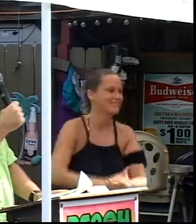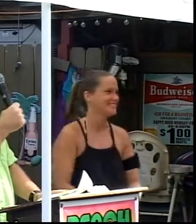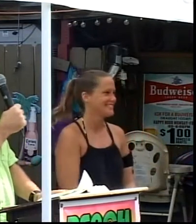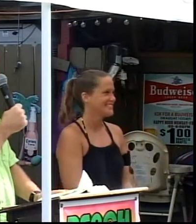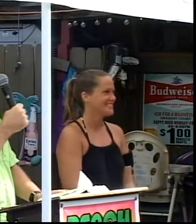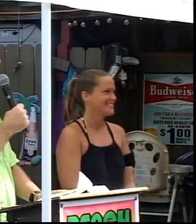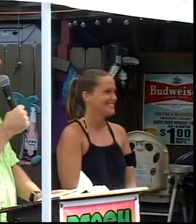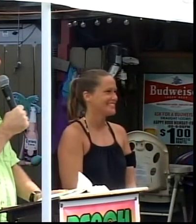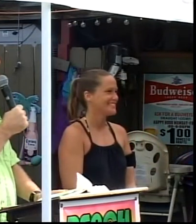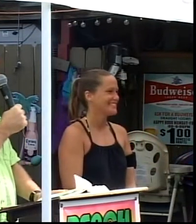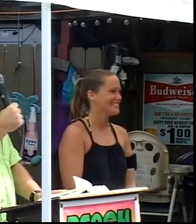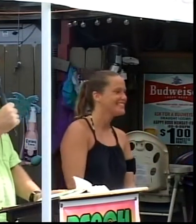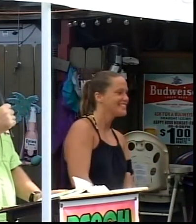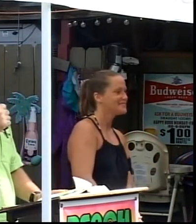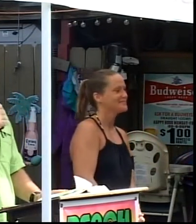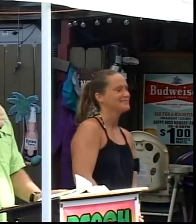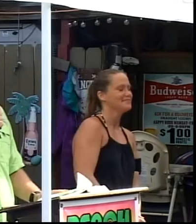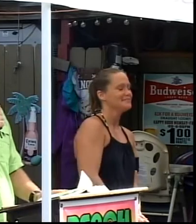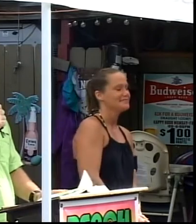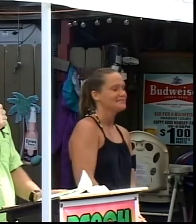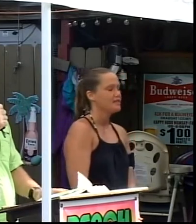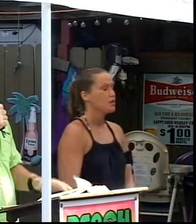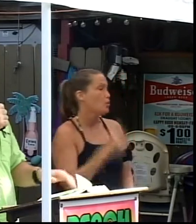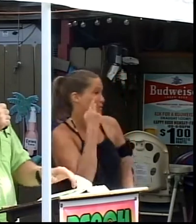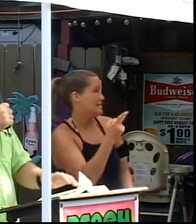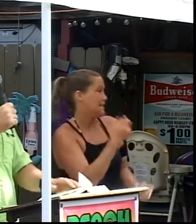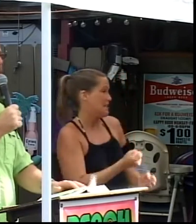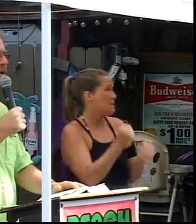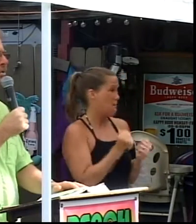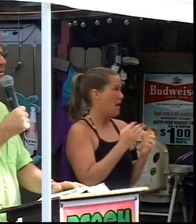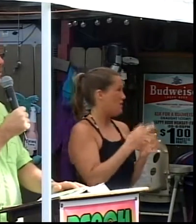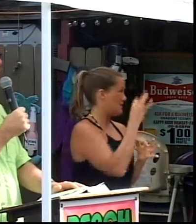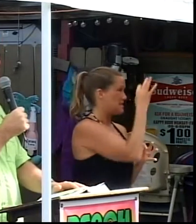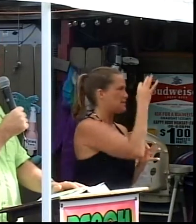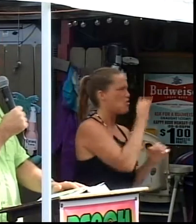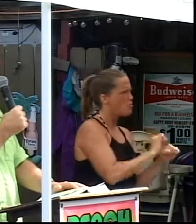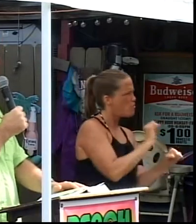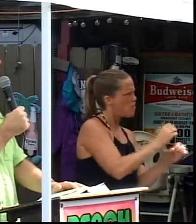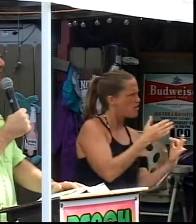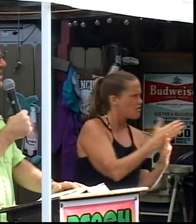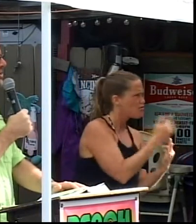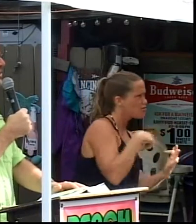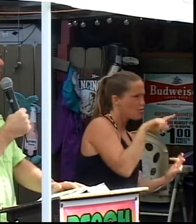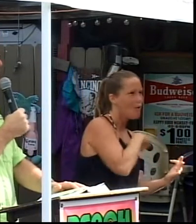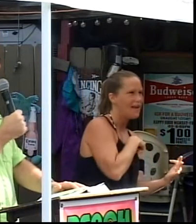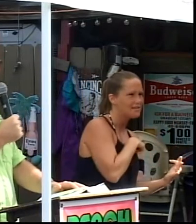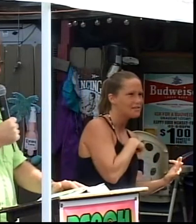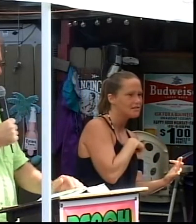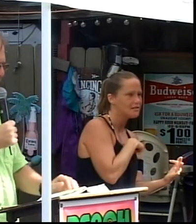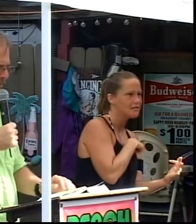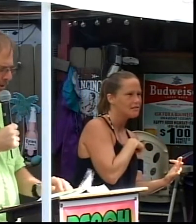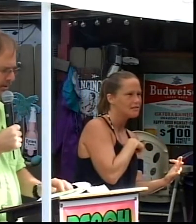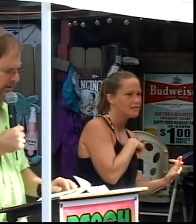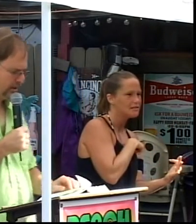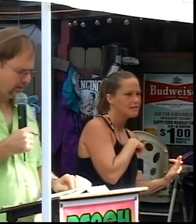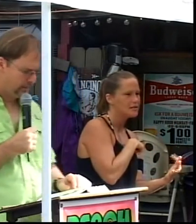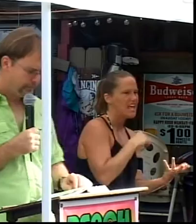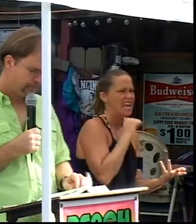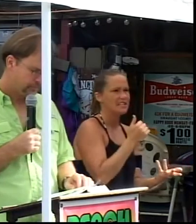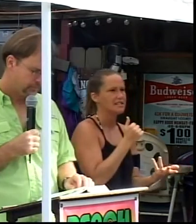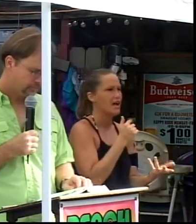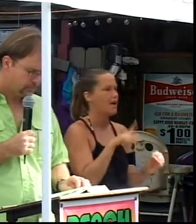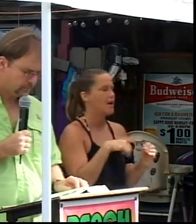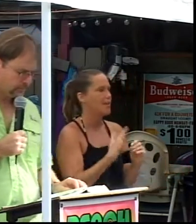sometimes that comes. Sometimes it doesn't. But it's real. And it changes us completely.